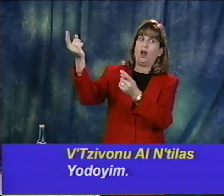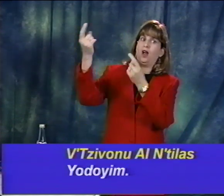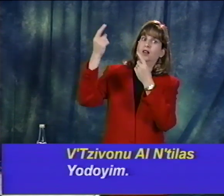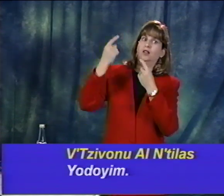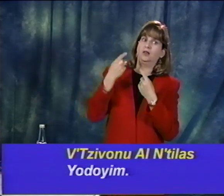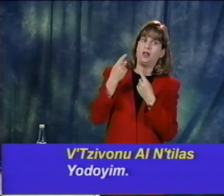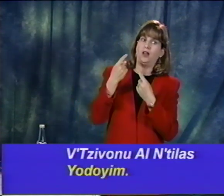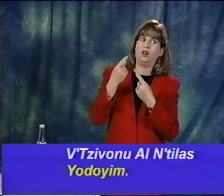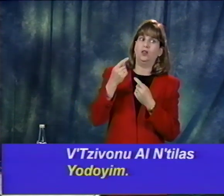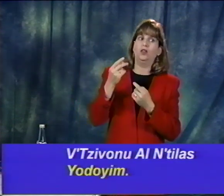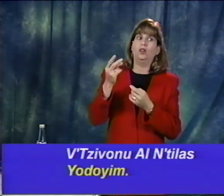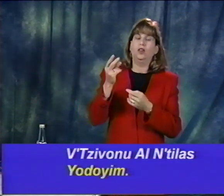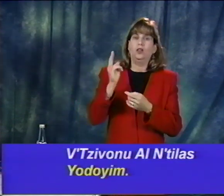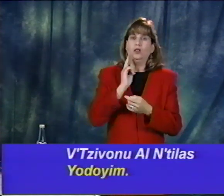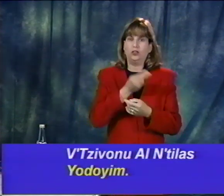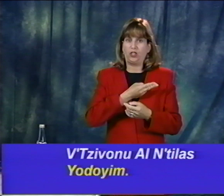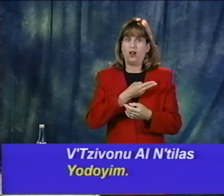v'tzivanu al netilas